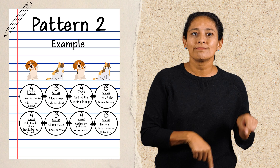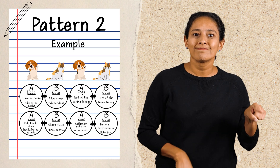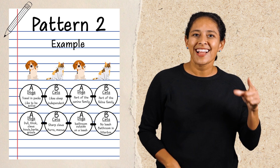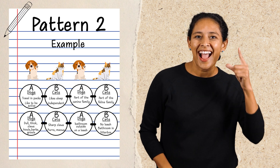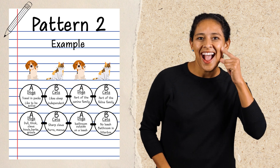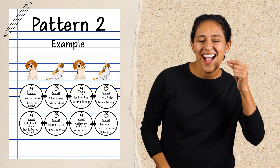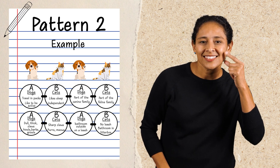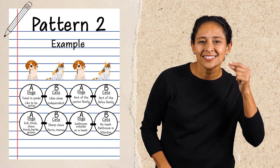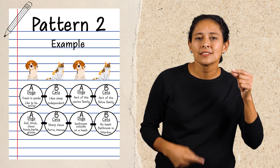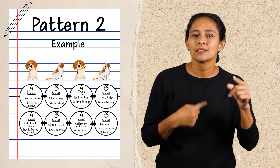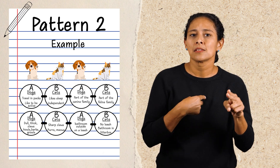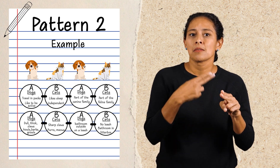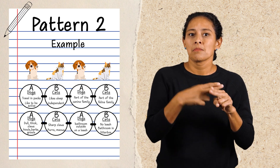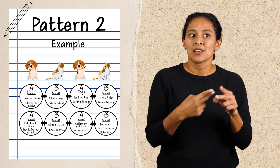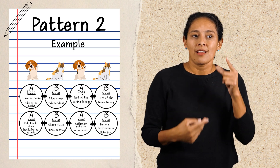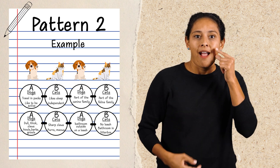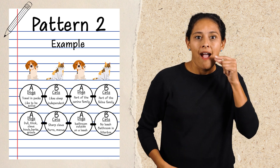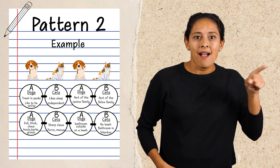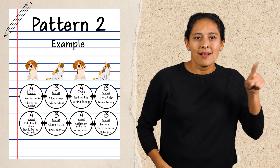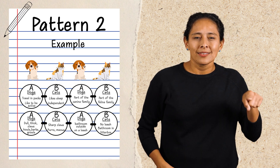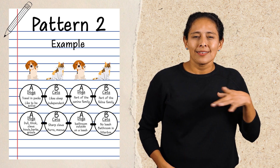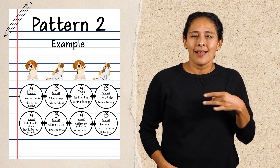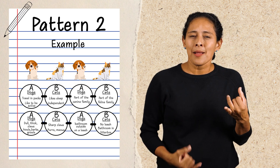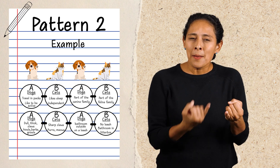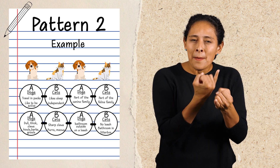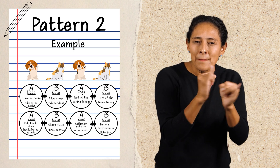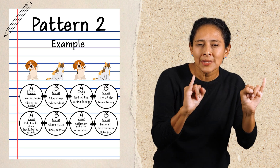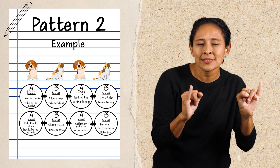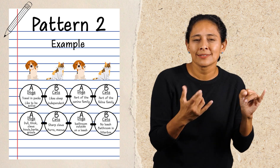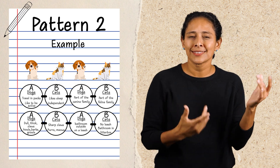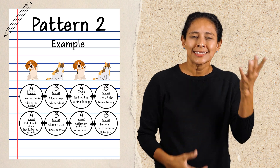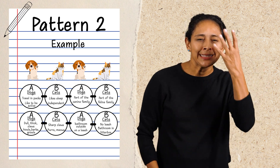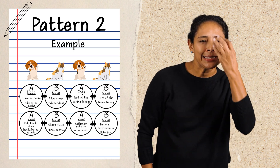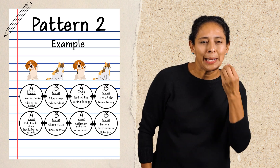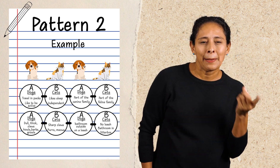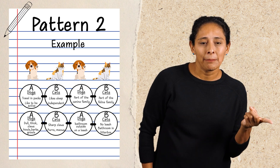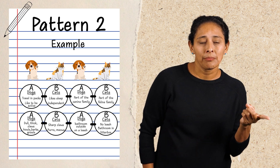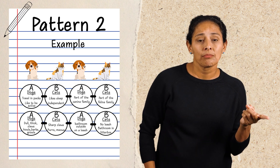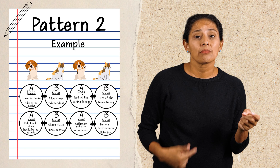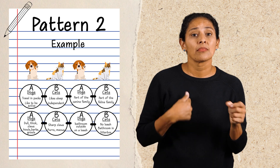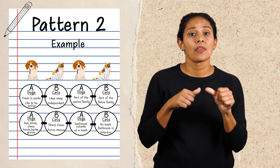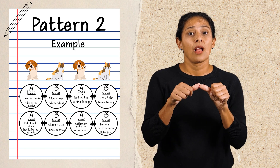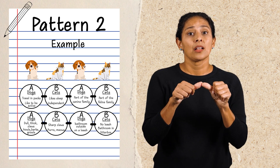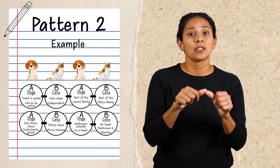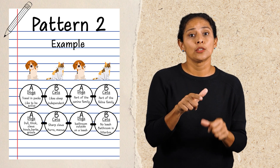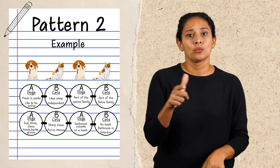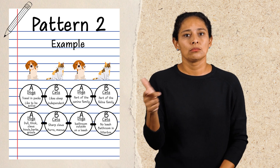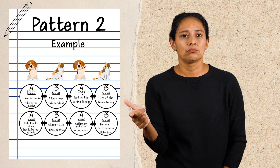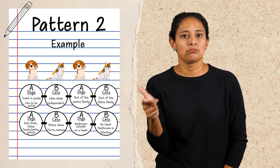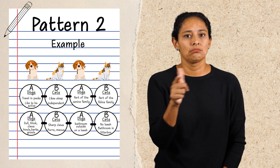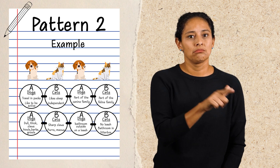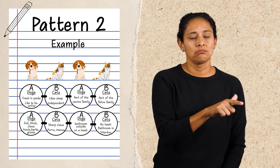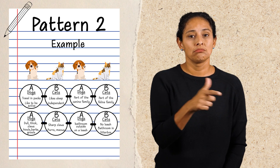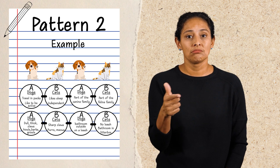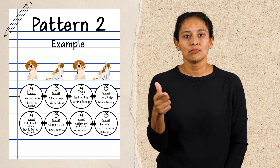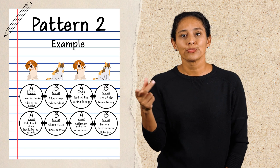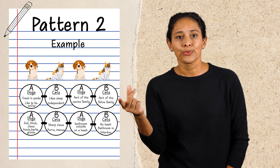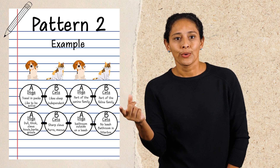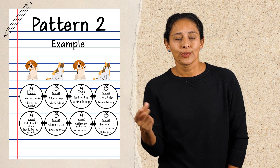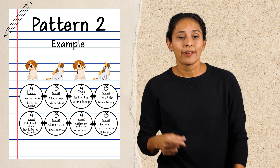Then I switch to cats and mention how cats like to be independent and sleep. I continue to switch